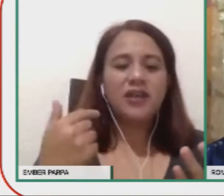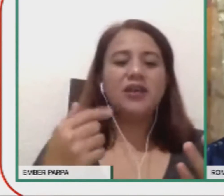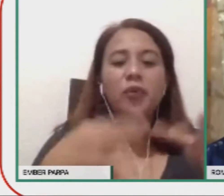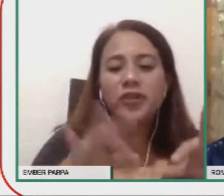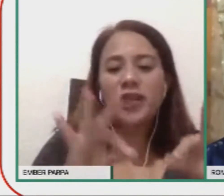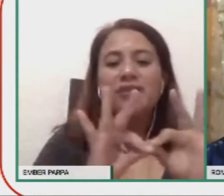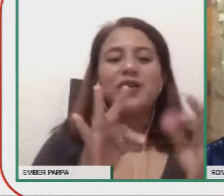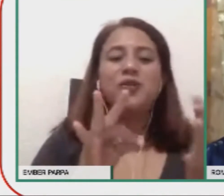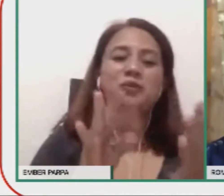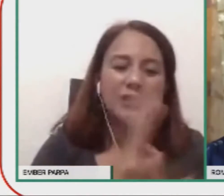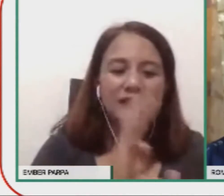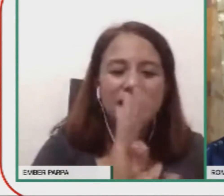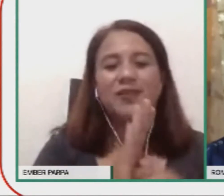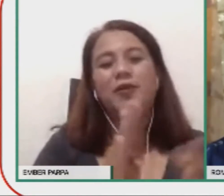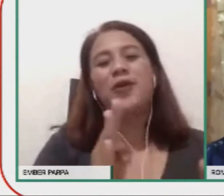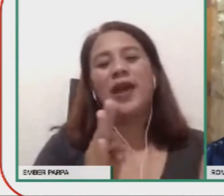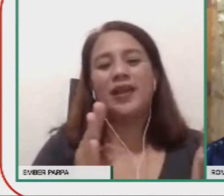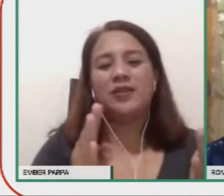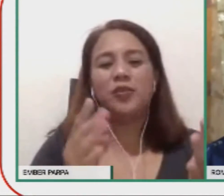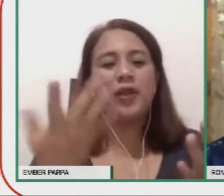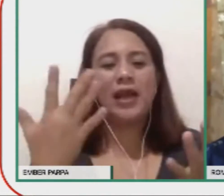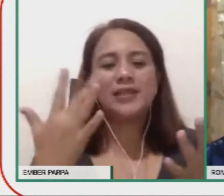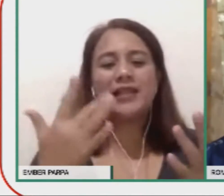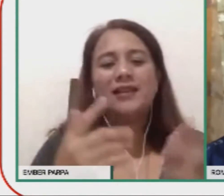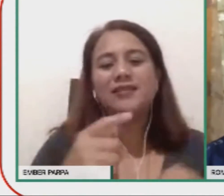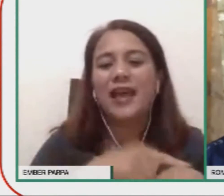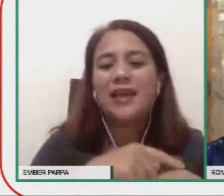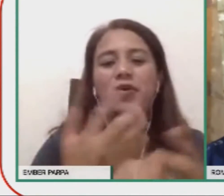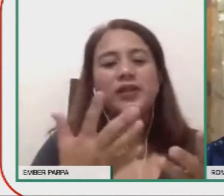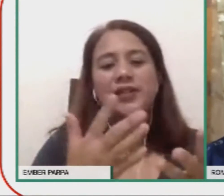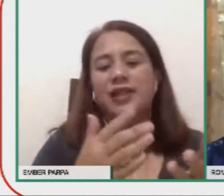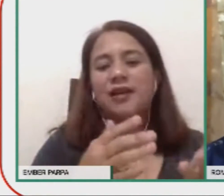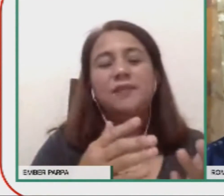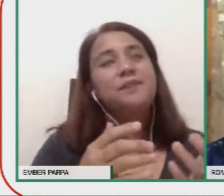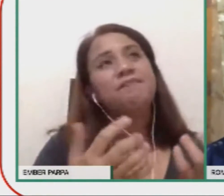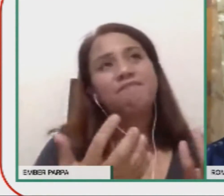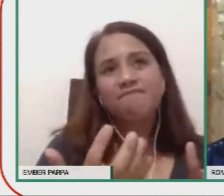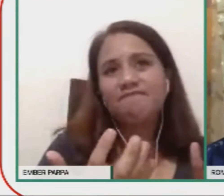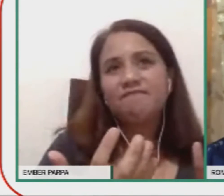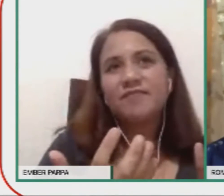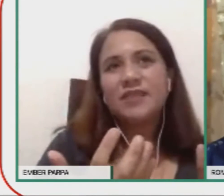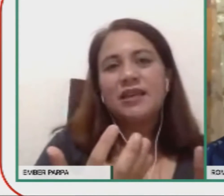kasi importante yung business ko and wala silang time or silang